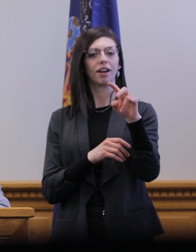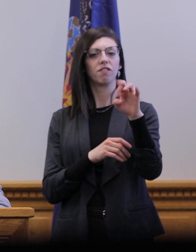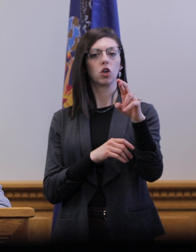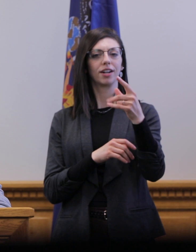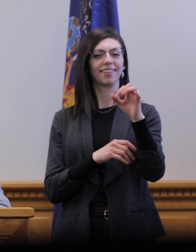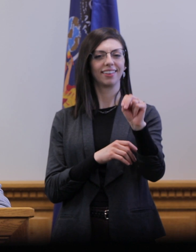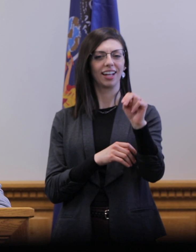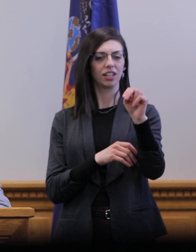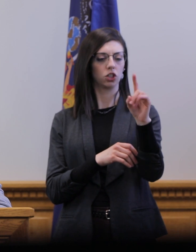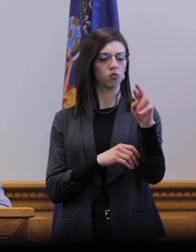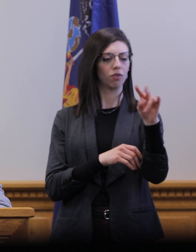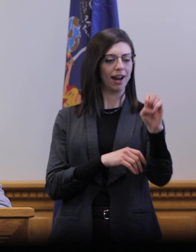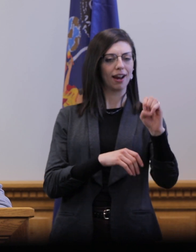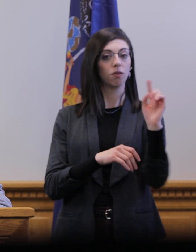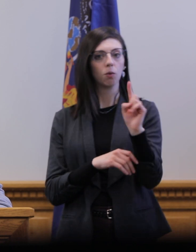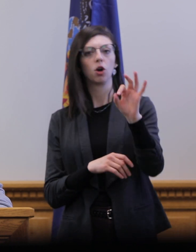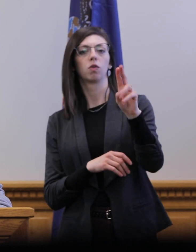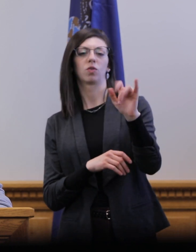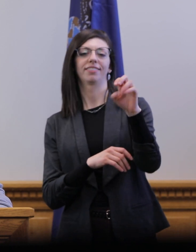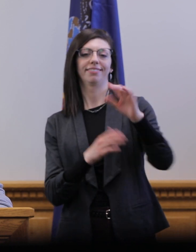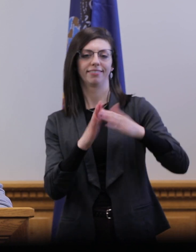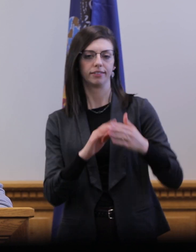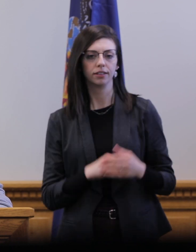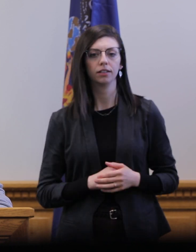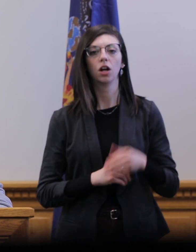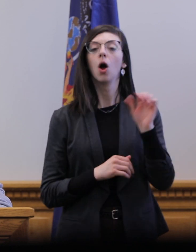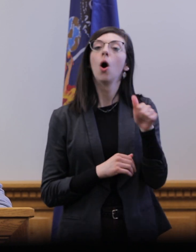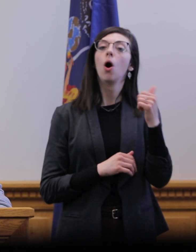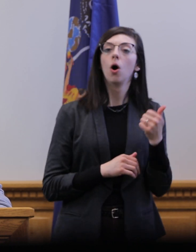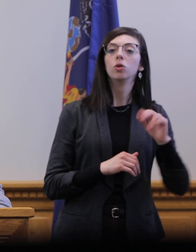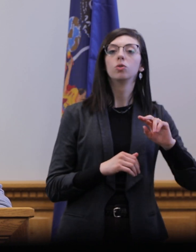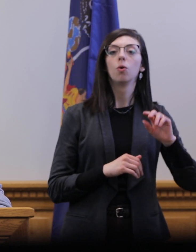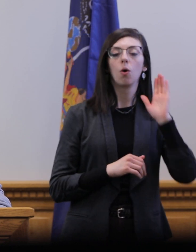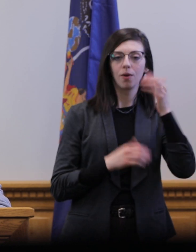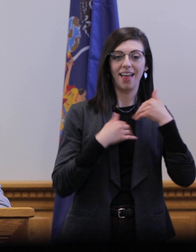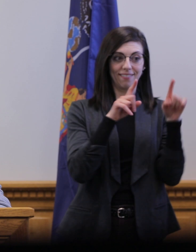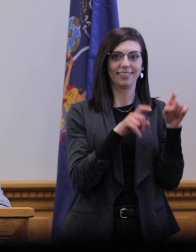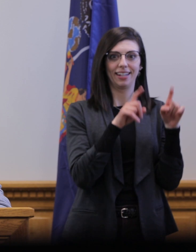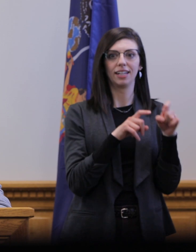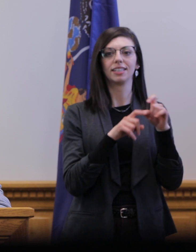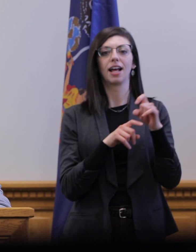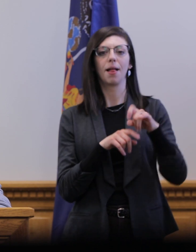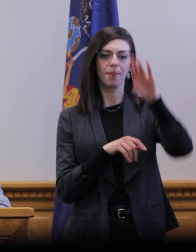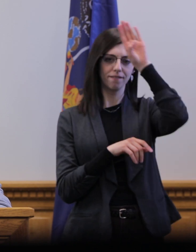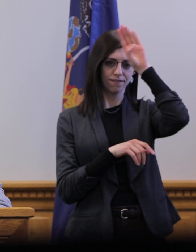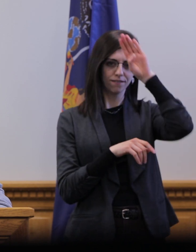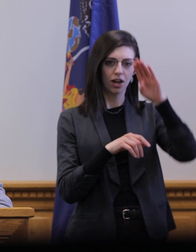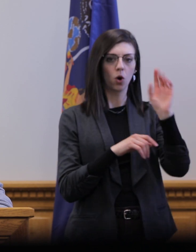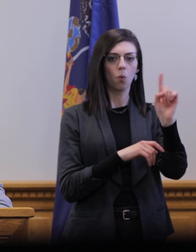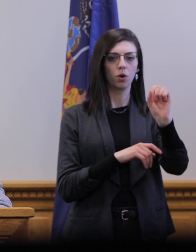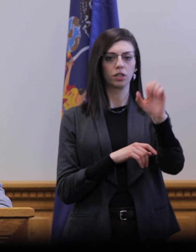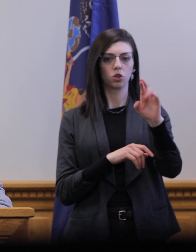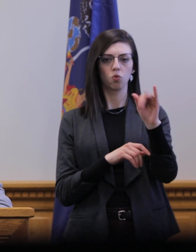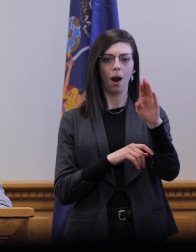Fulton. There will be another mobile rapid COVID testing at the Scriba Fire Department Tuesday, April 6th.